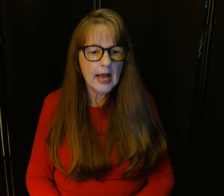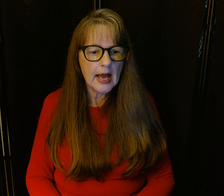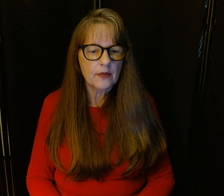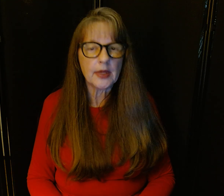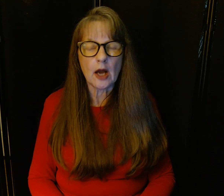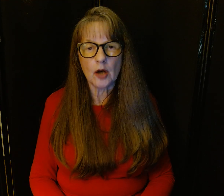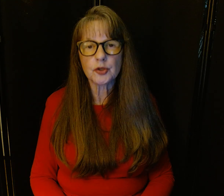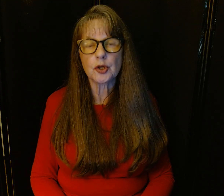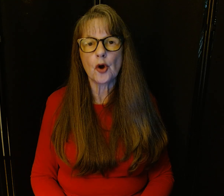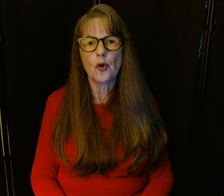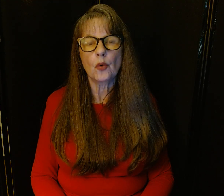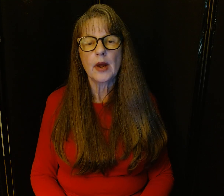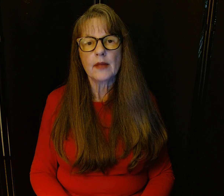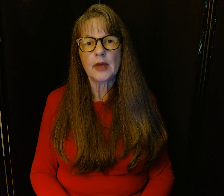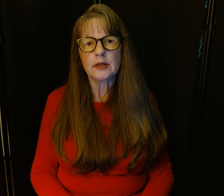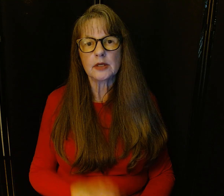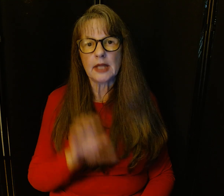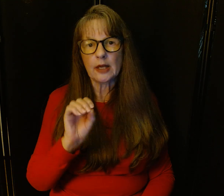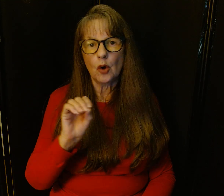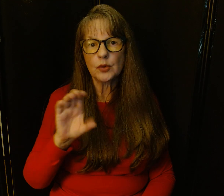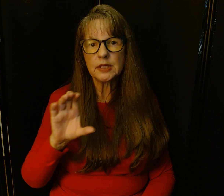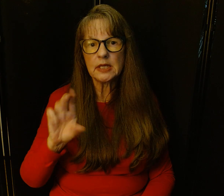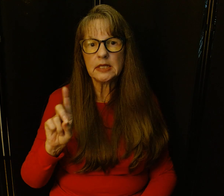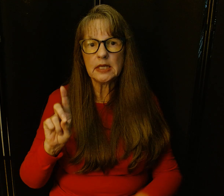And they also, that does like OCD,